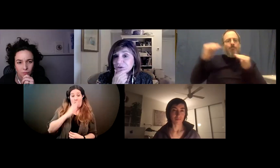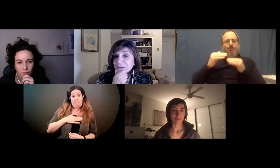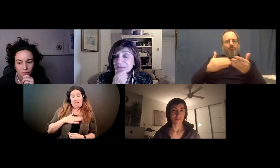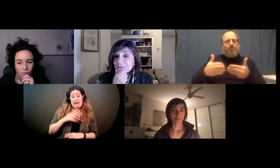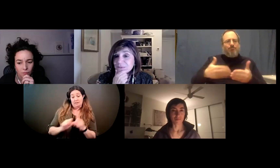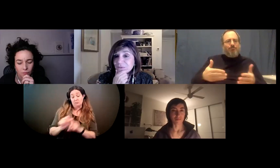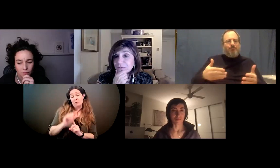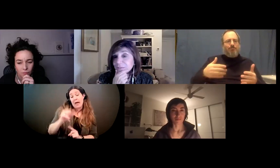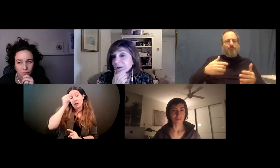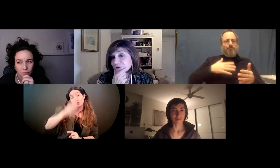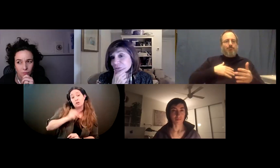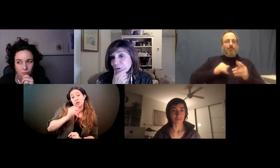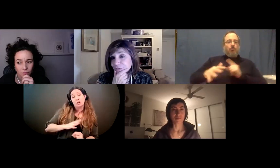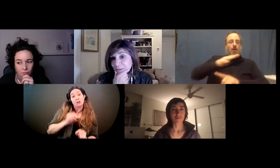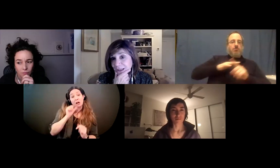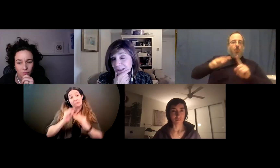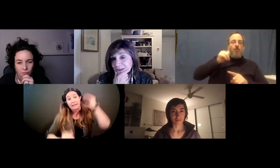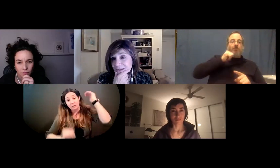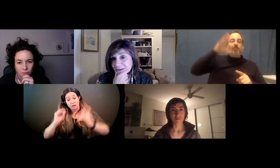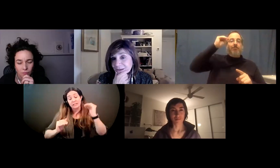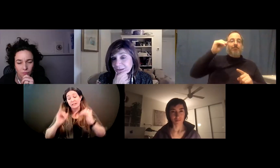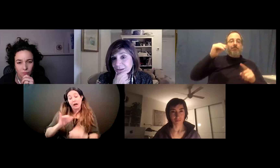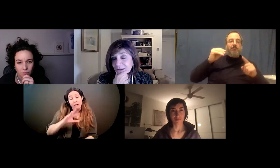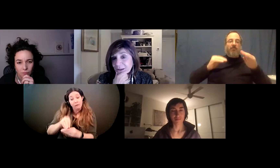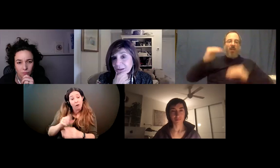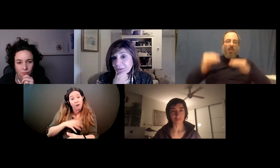gender injustice was very much a part of my case.